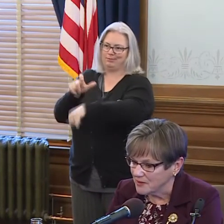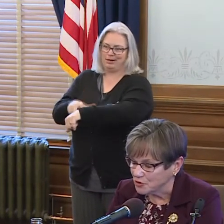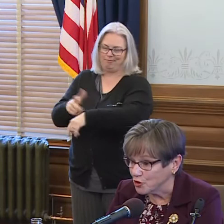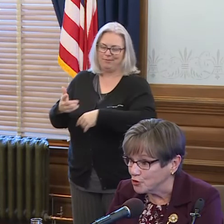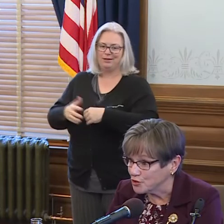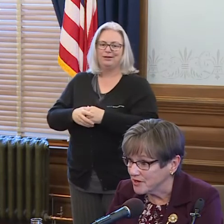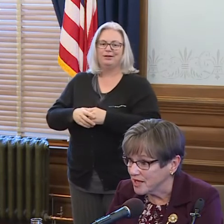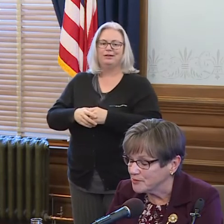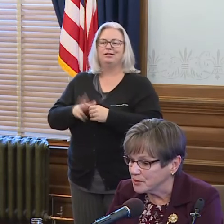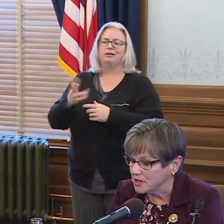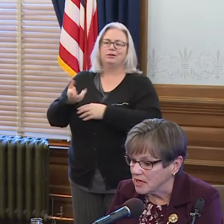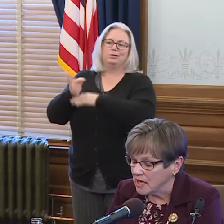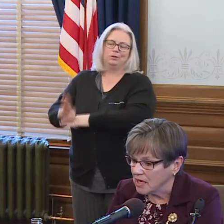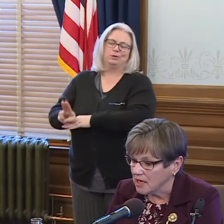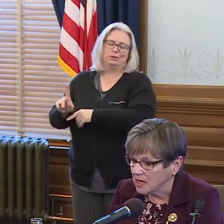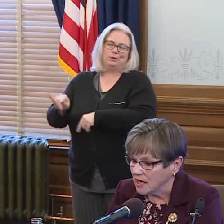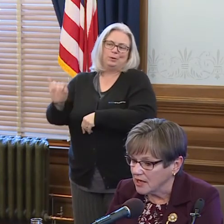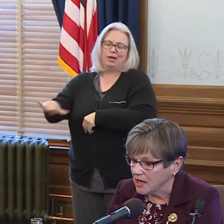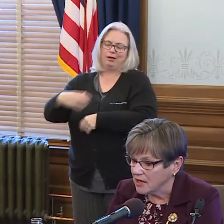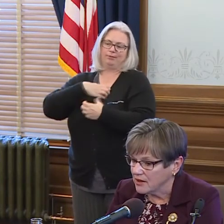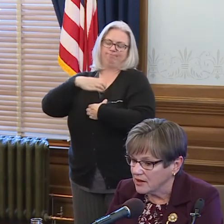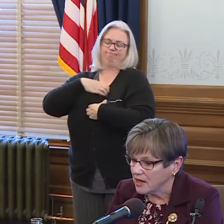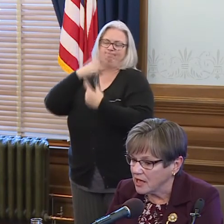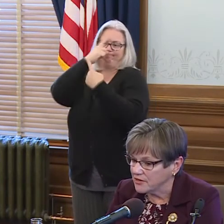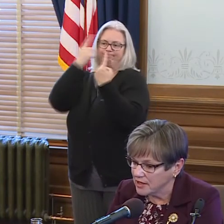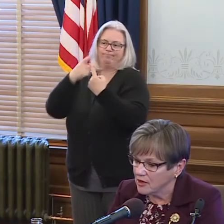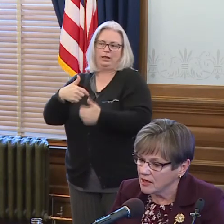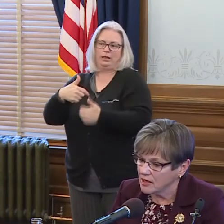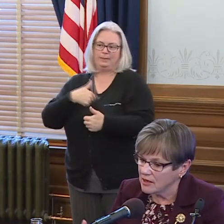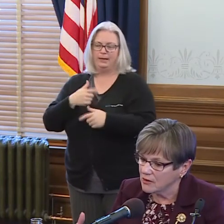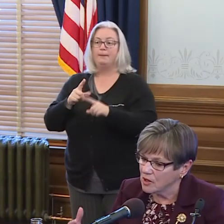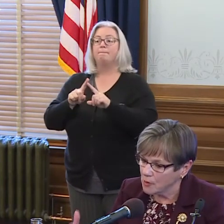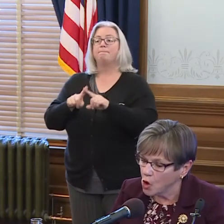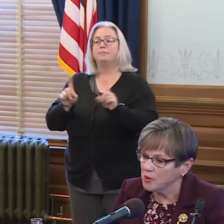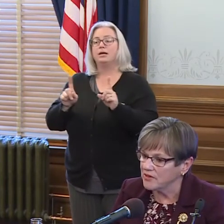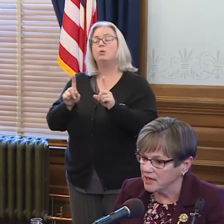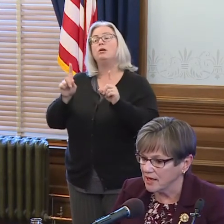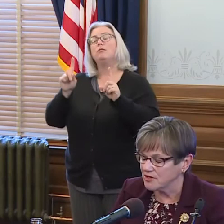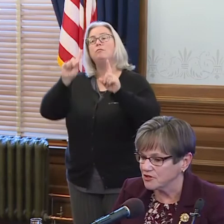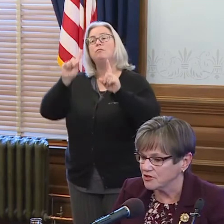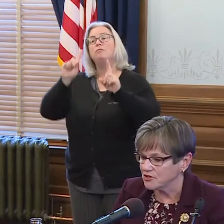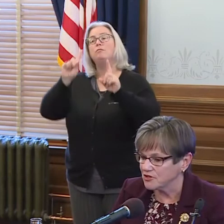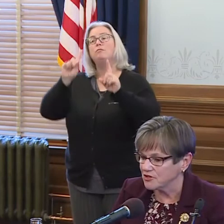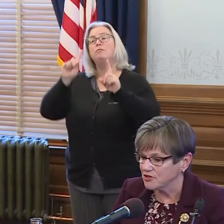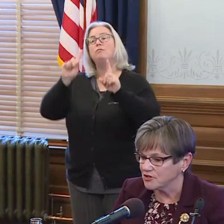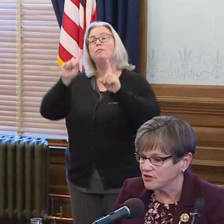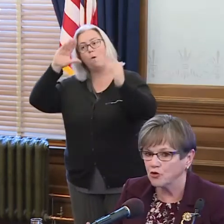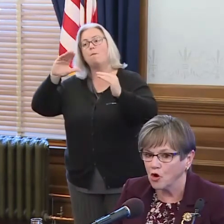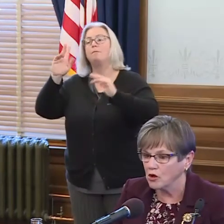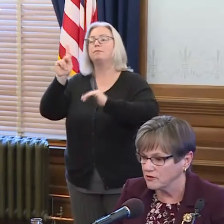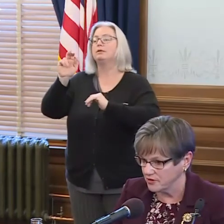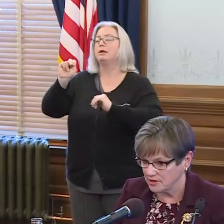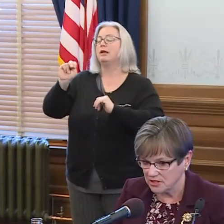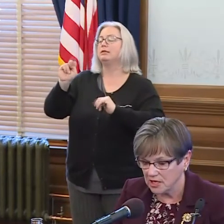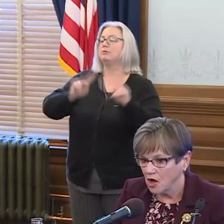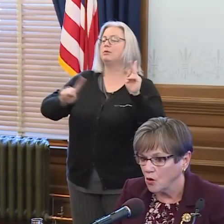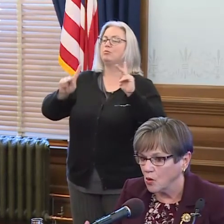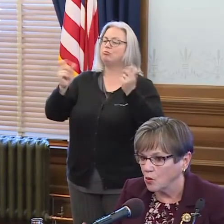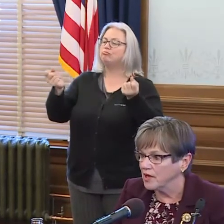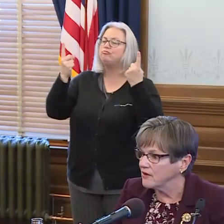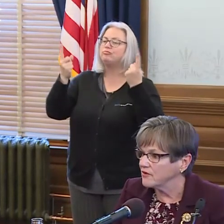I'm sort of used to that, but I think, I'm hoping that Kansans understand that through all of